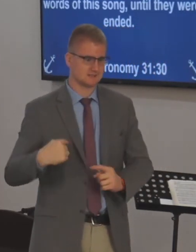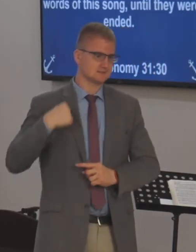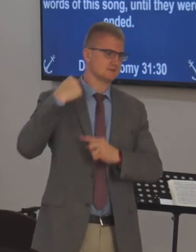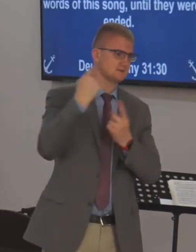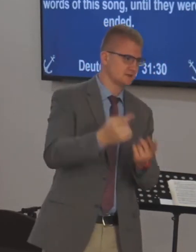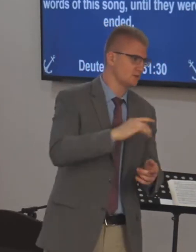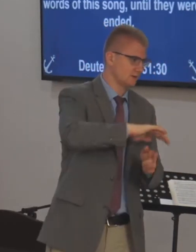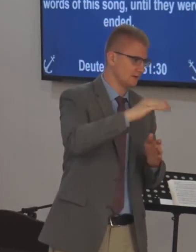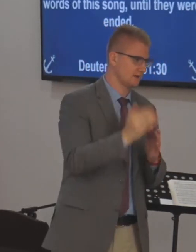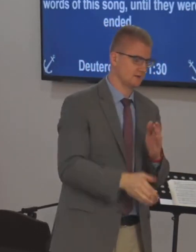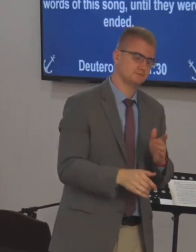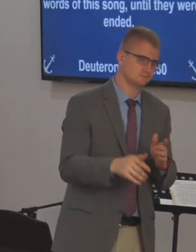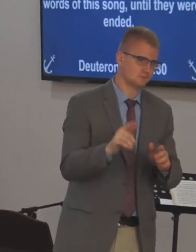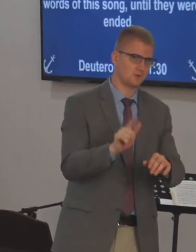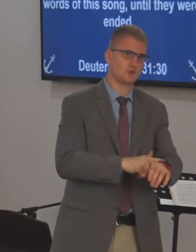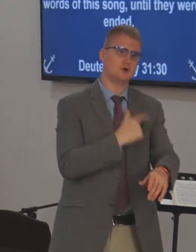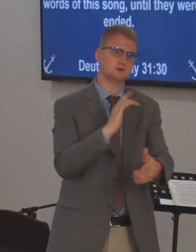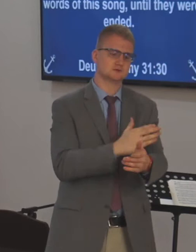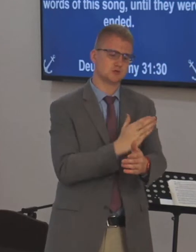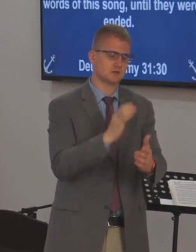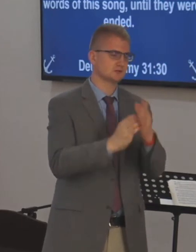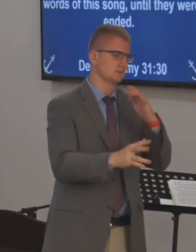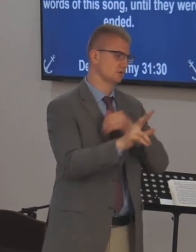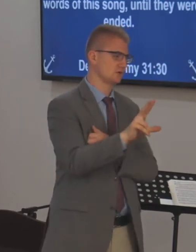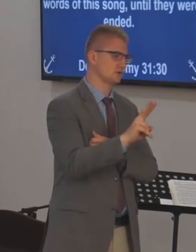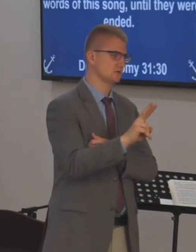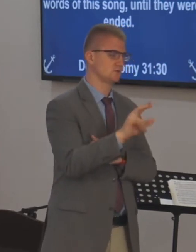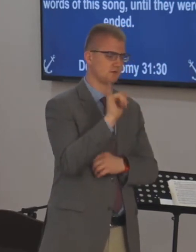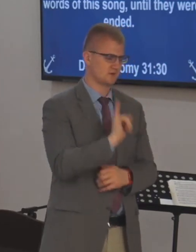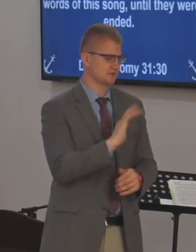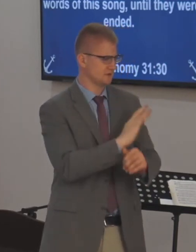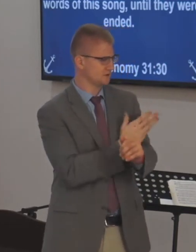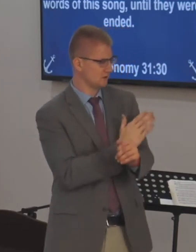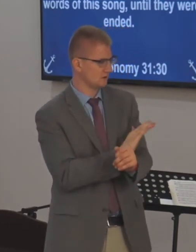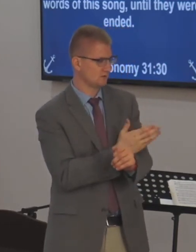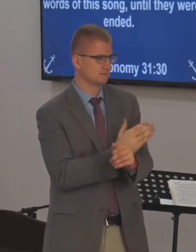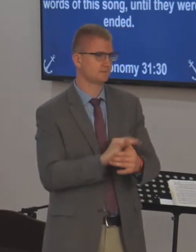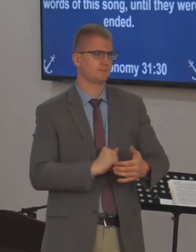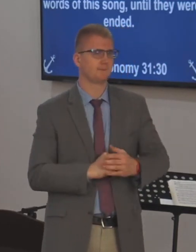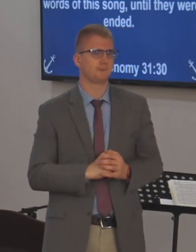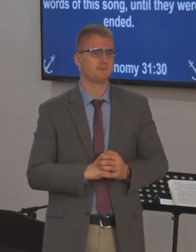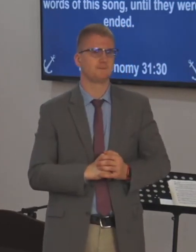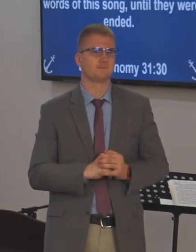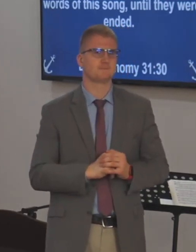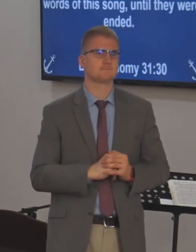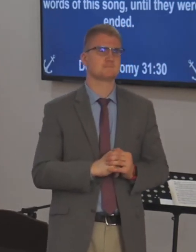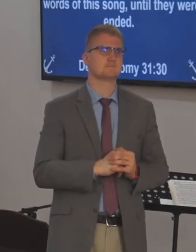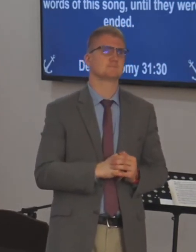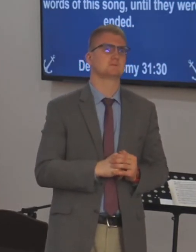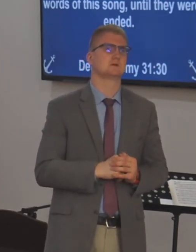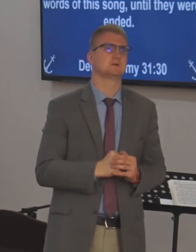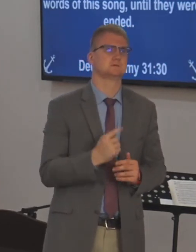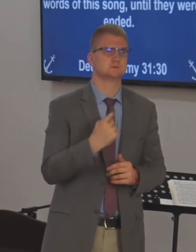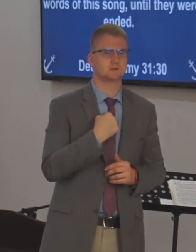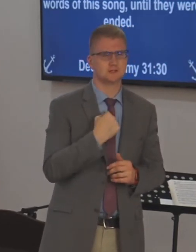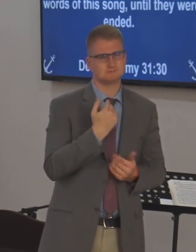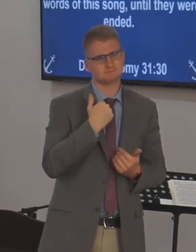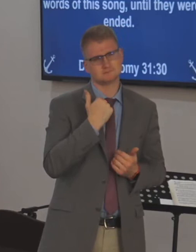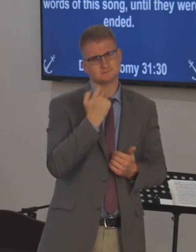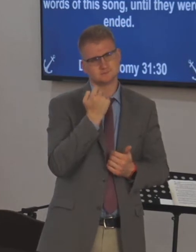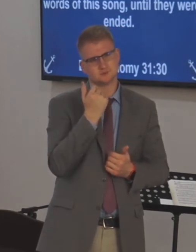long song in chapter 32. That's the song in 32. Now, I kind of got this